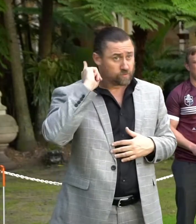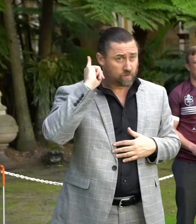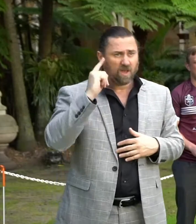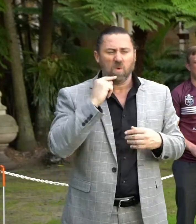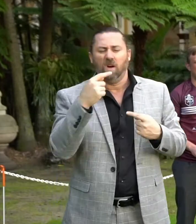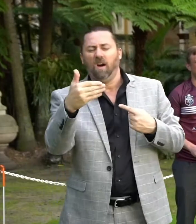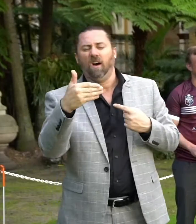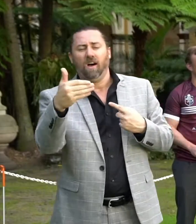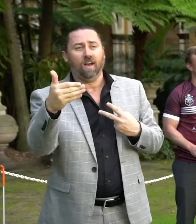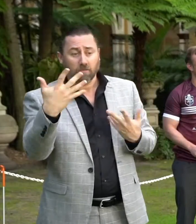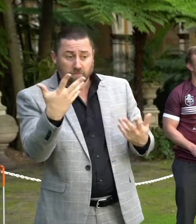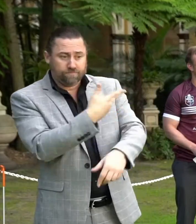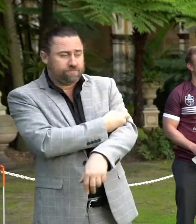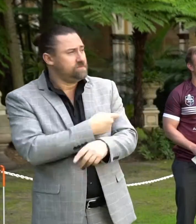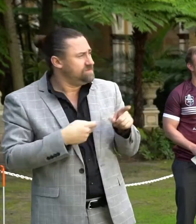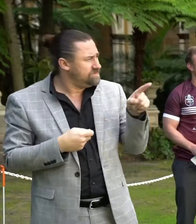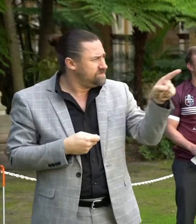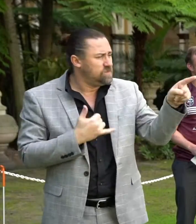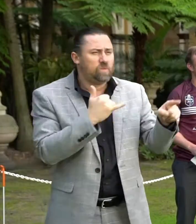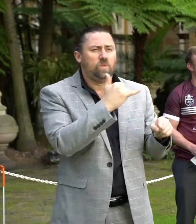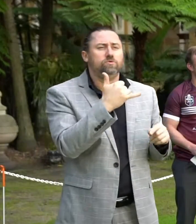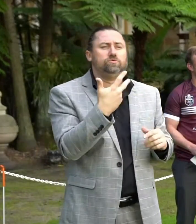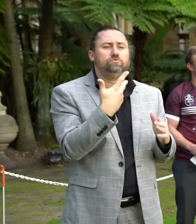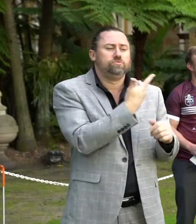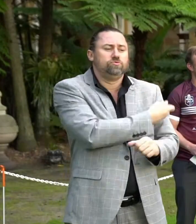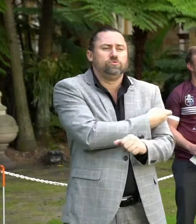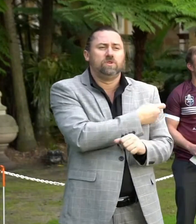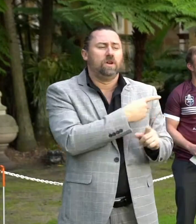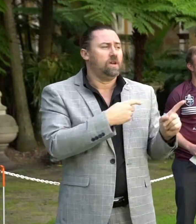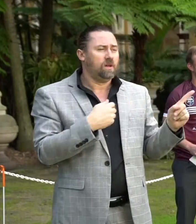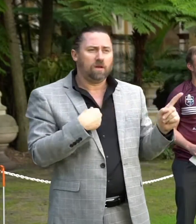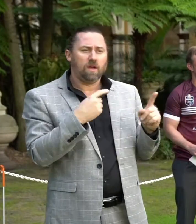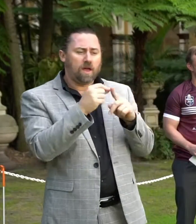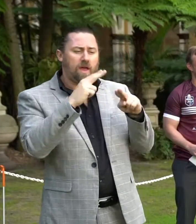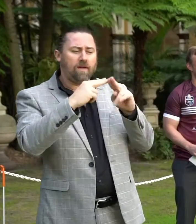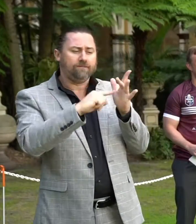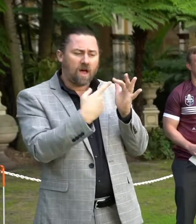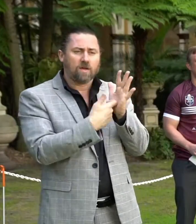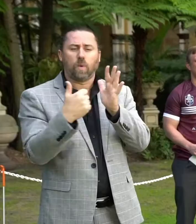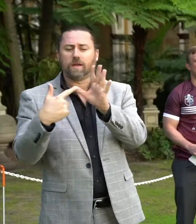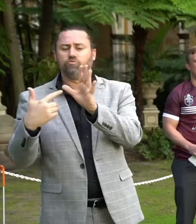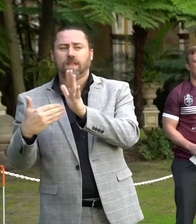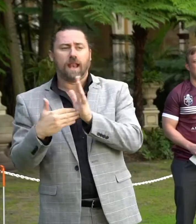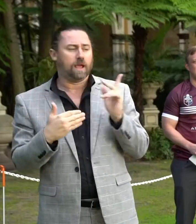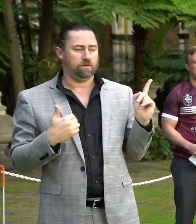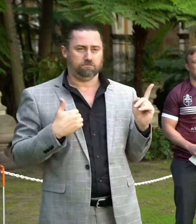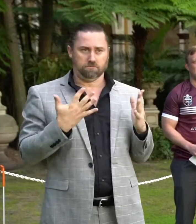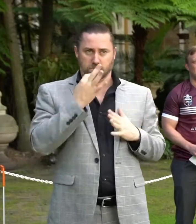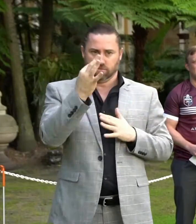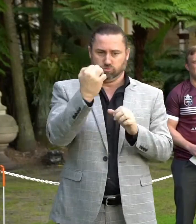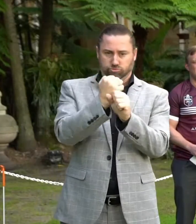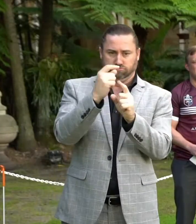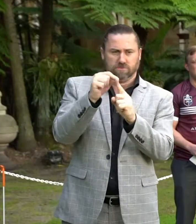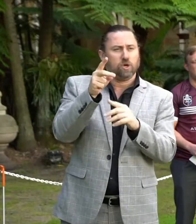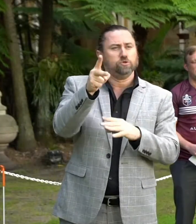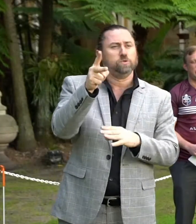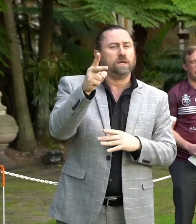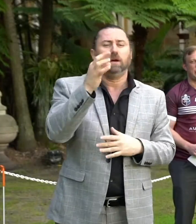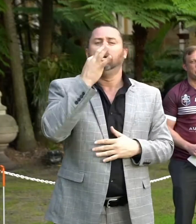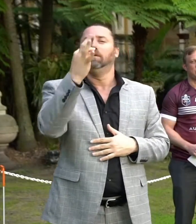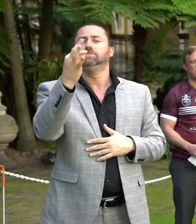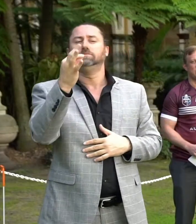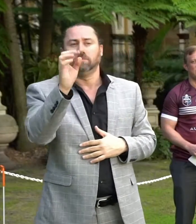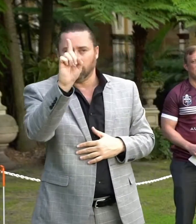today. Will you be getting Pfizer or I'll be talking to my GP in 2 weeks' time. The only proviso on that is that there